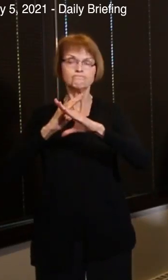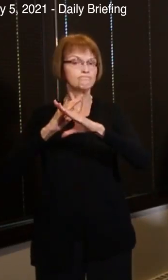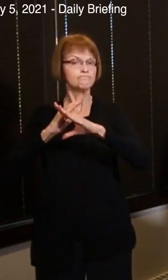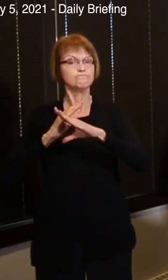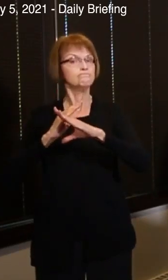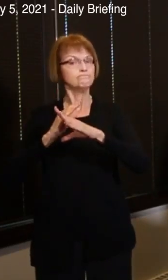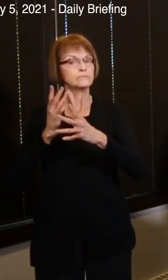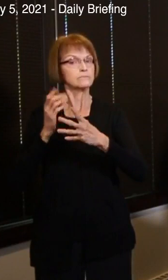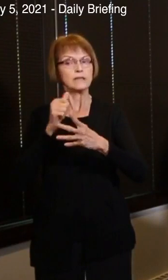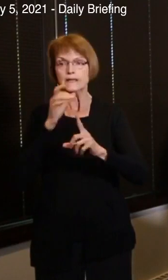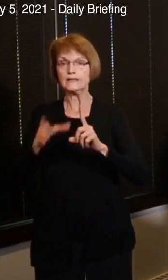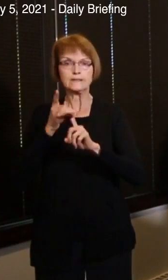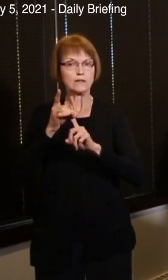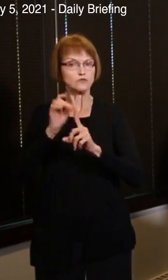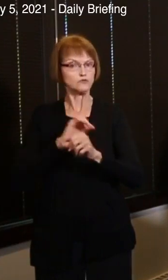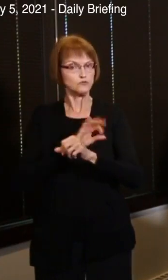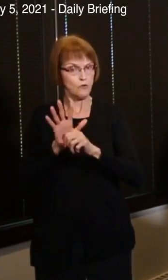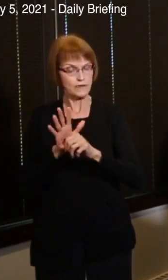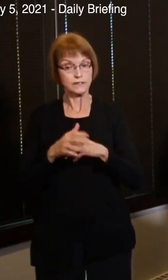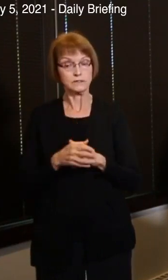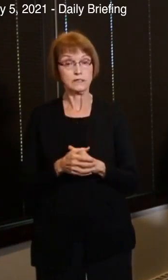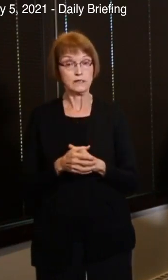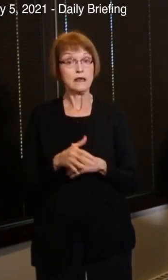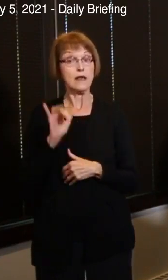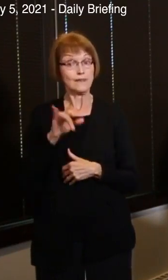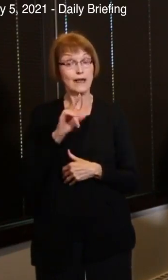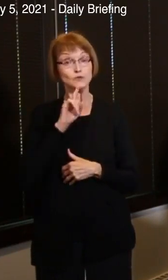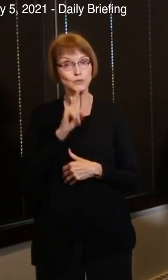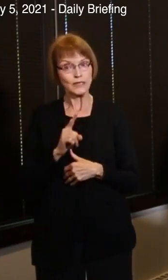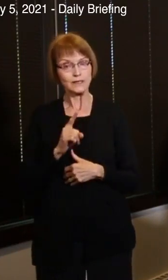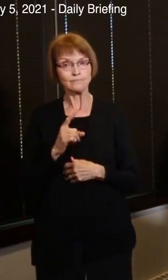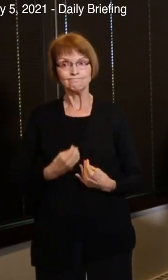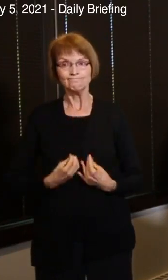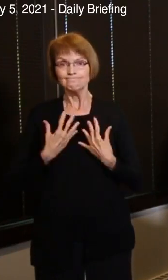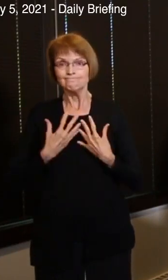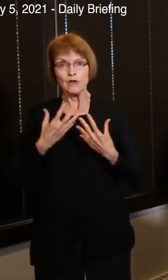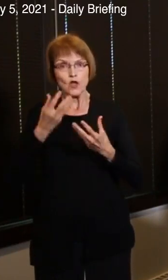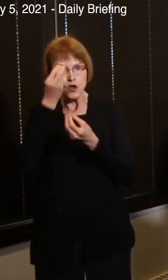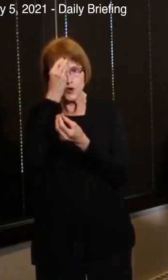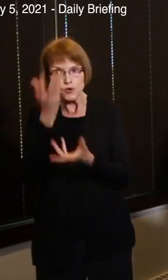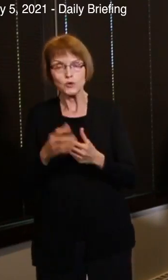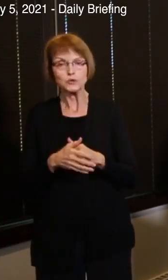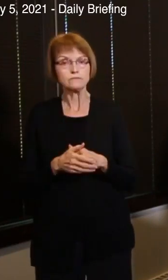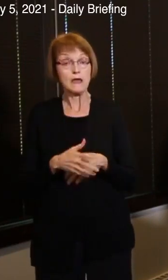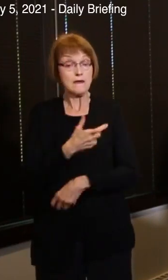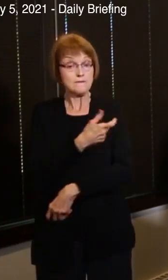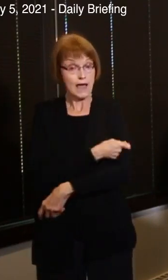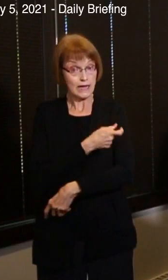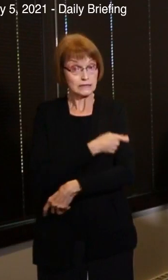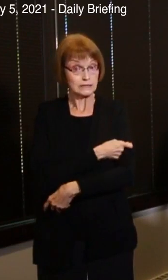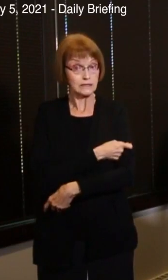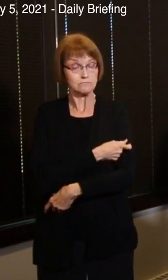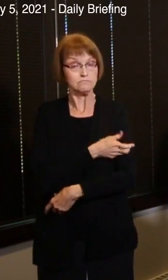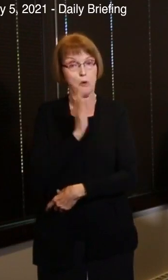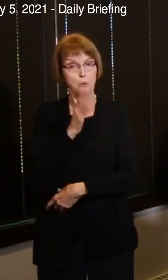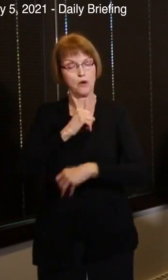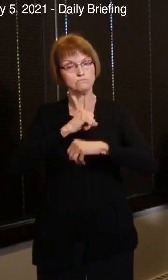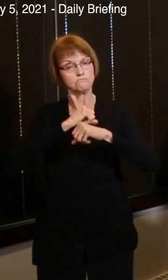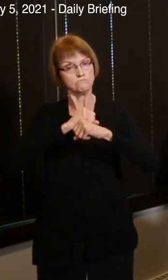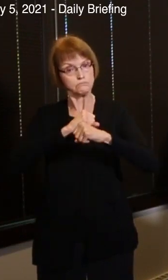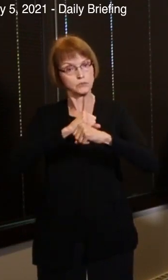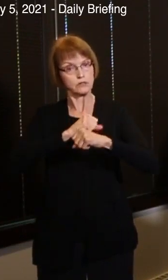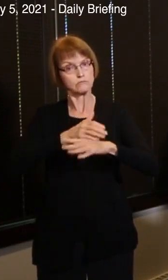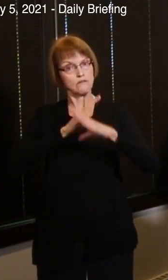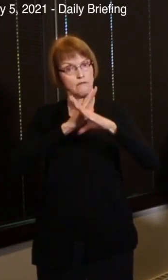effectiveness in this group. Now, this is really encouraging news. The vaccines would not only protect these kids from